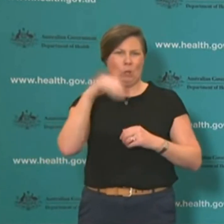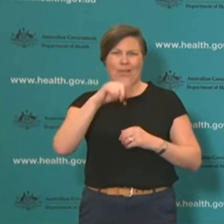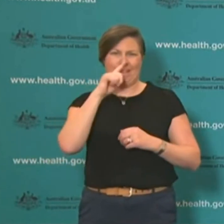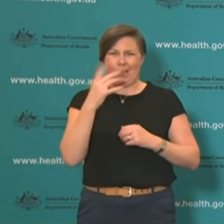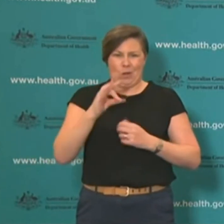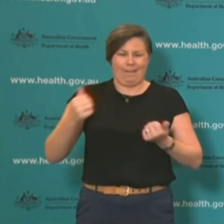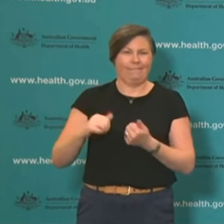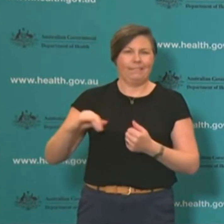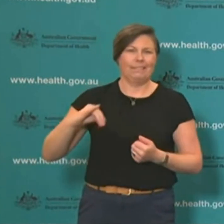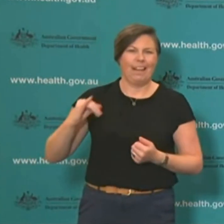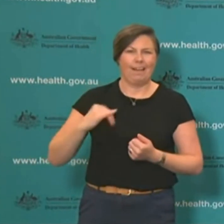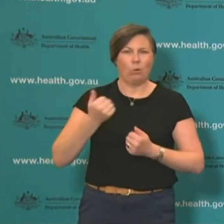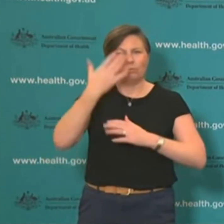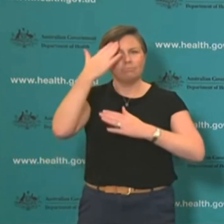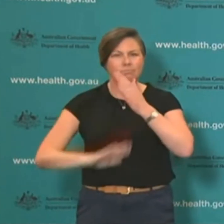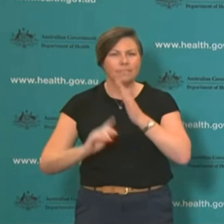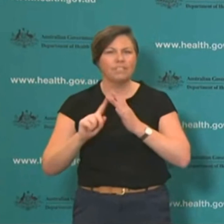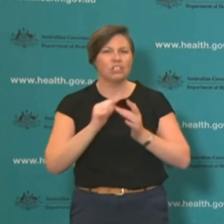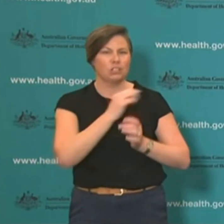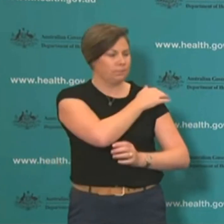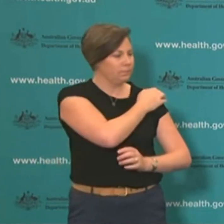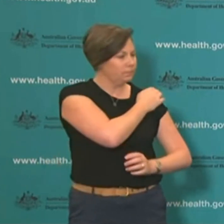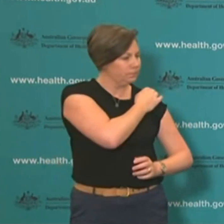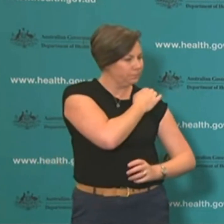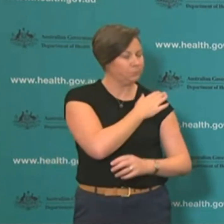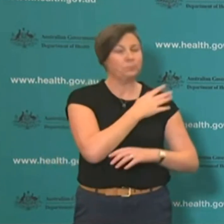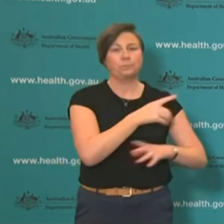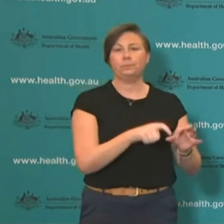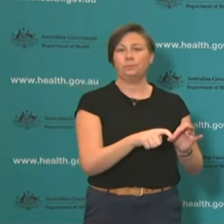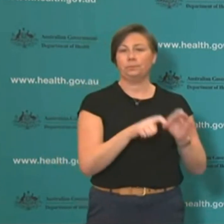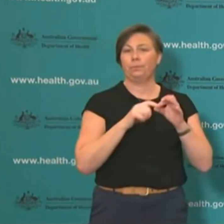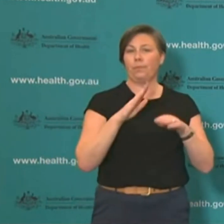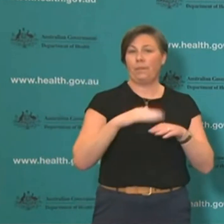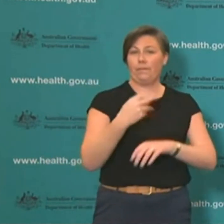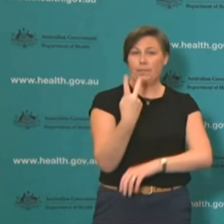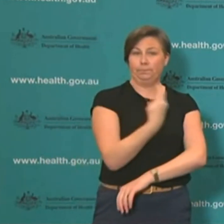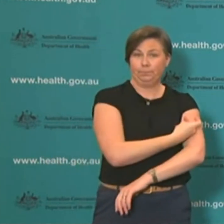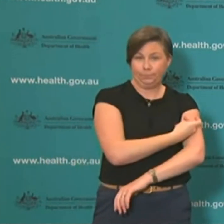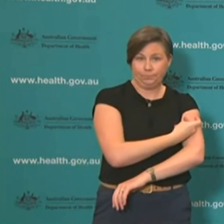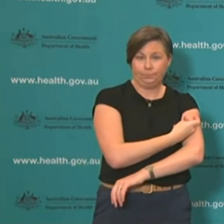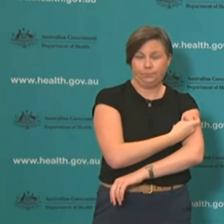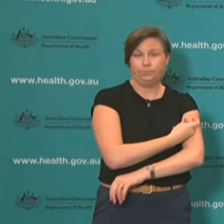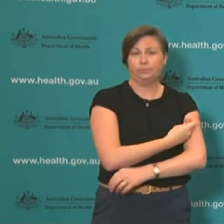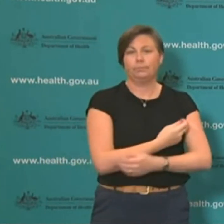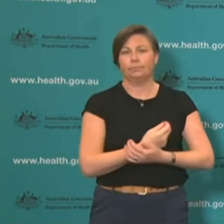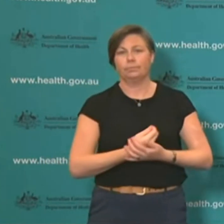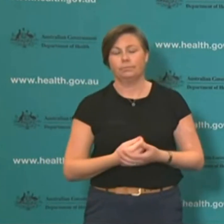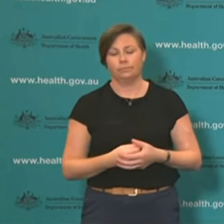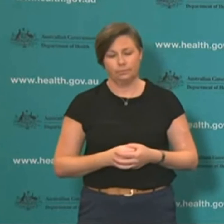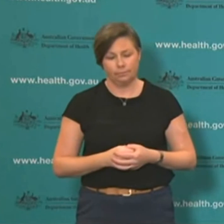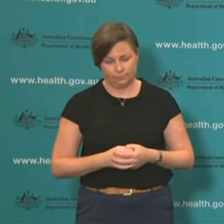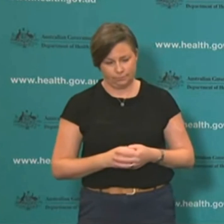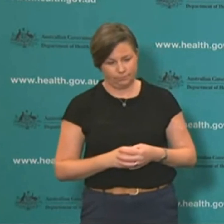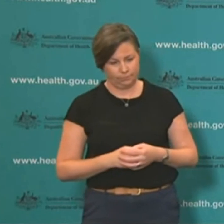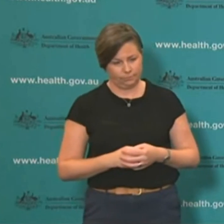Hi, I've just got one question back on the issue of vaccines. The Commonwealth has previously said that it's in advanced